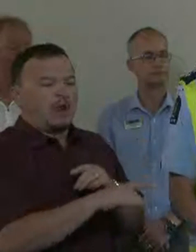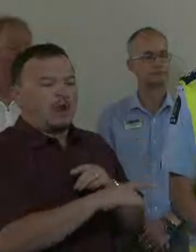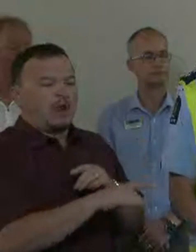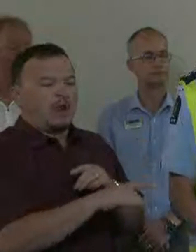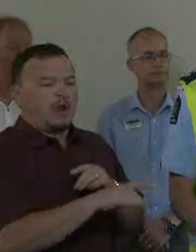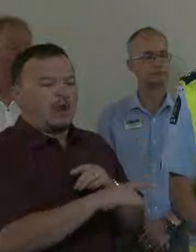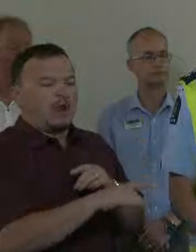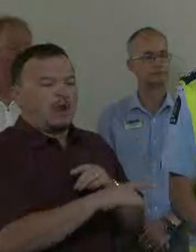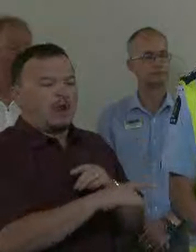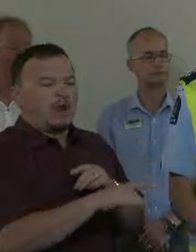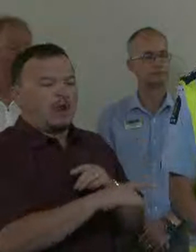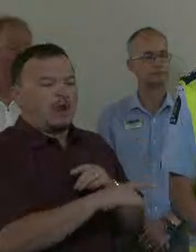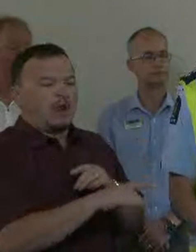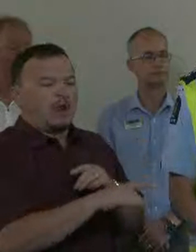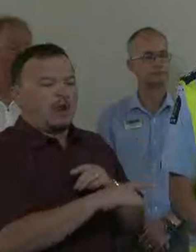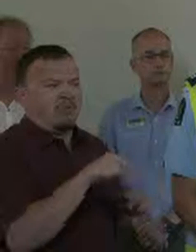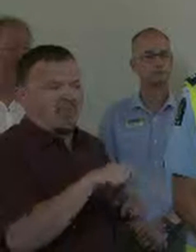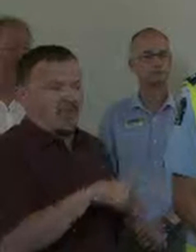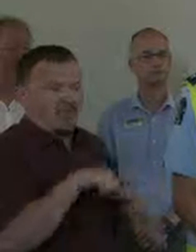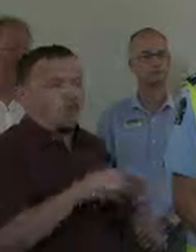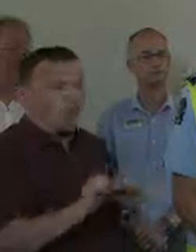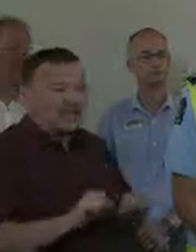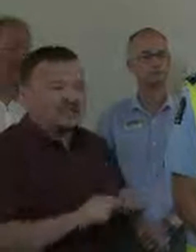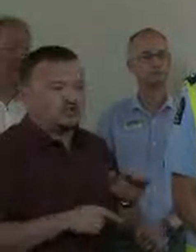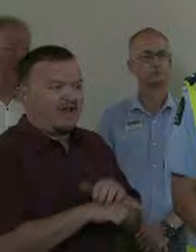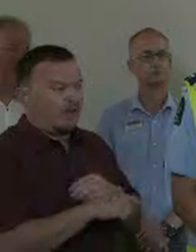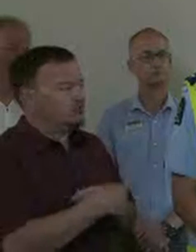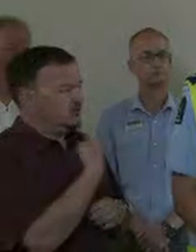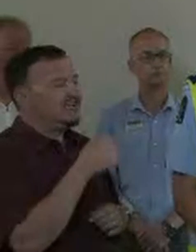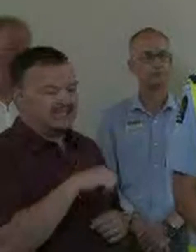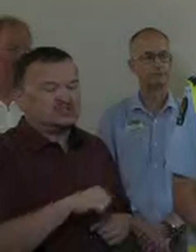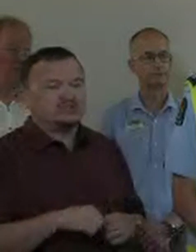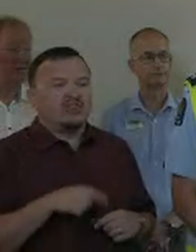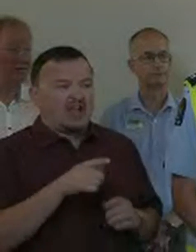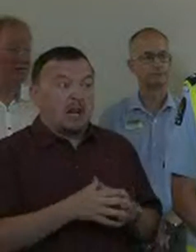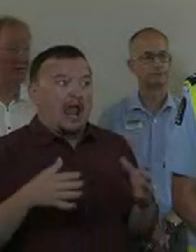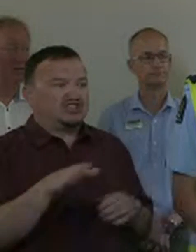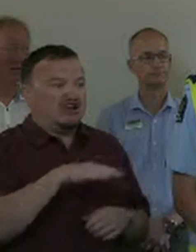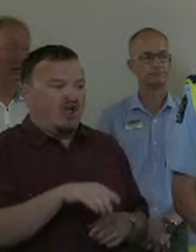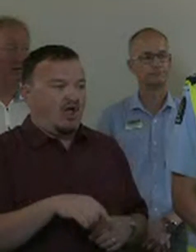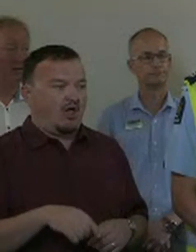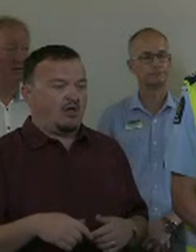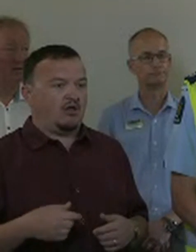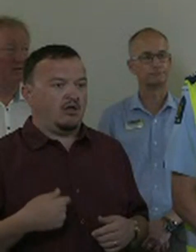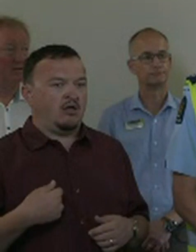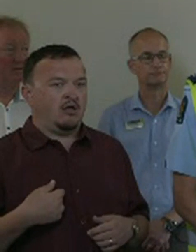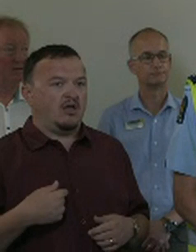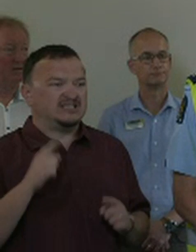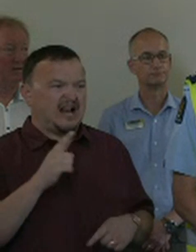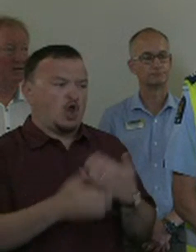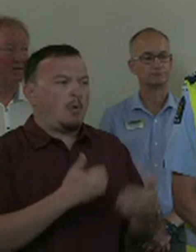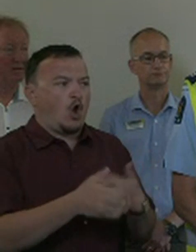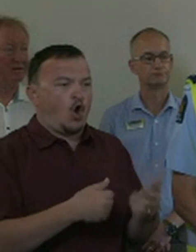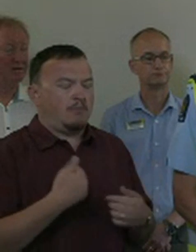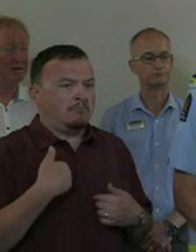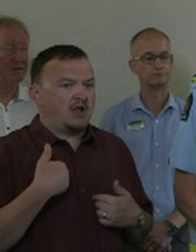So that area is now quite large. That is work that's currently undertaken. I haven't been able to get a briefing on that this morning,